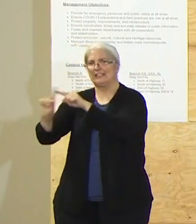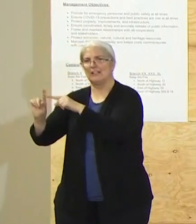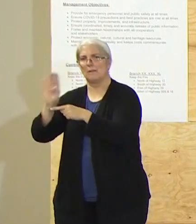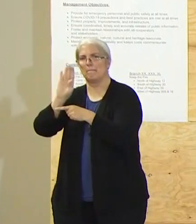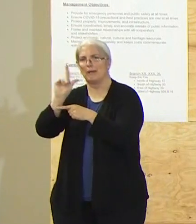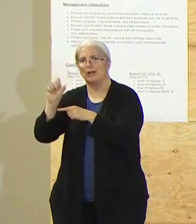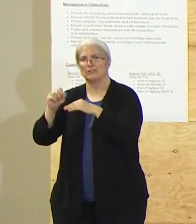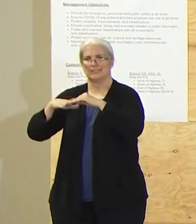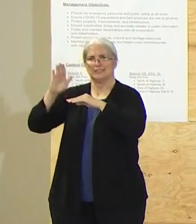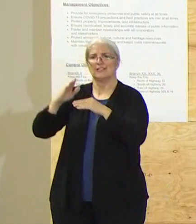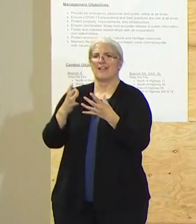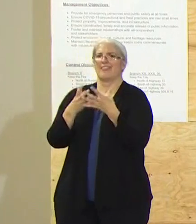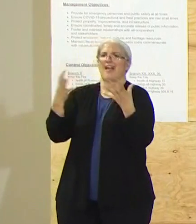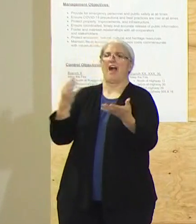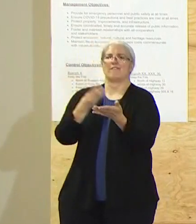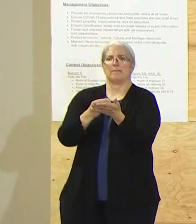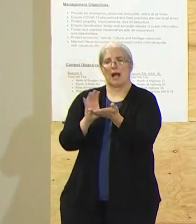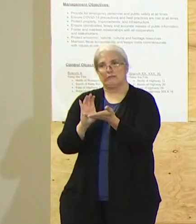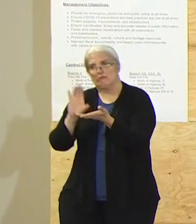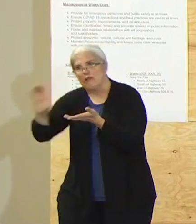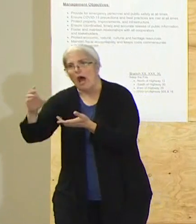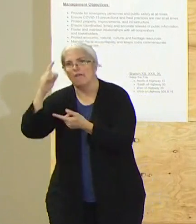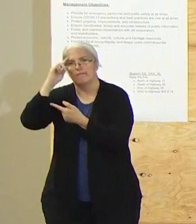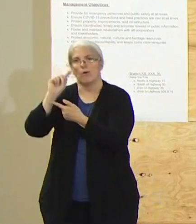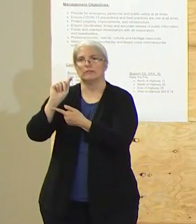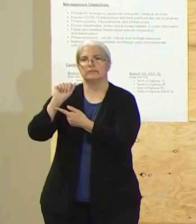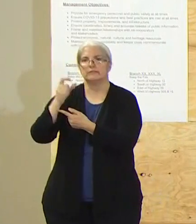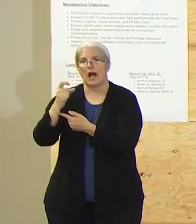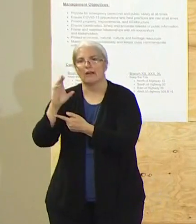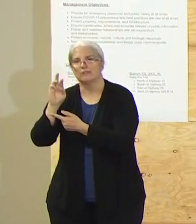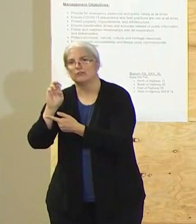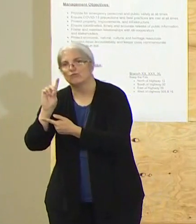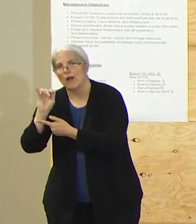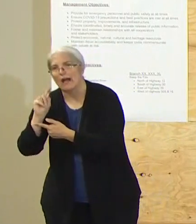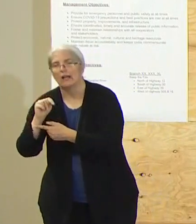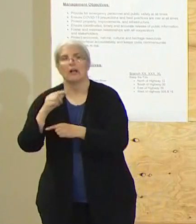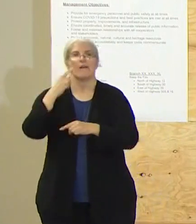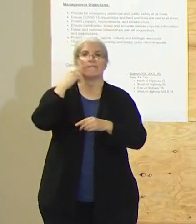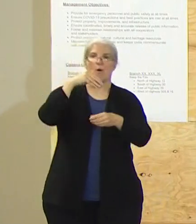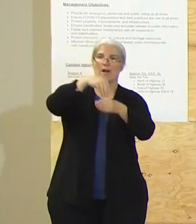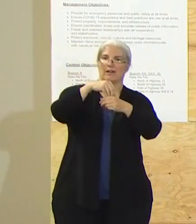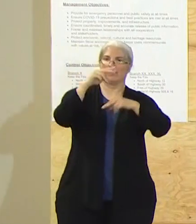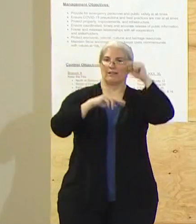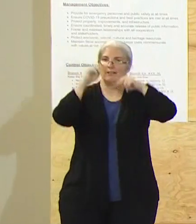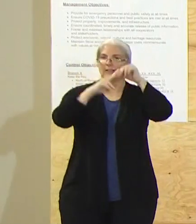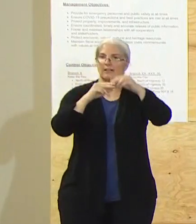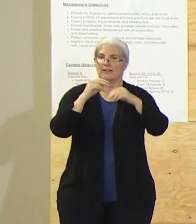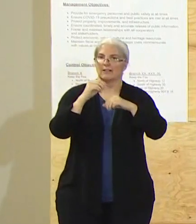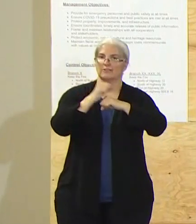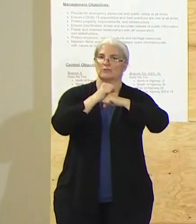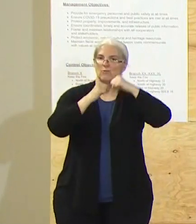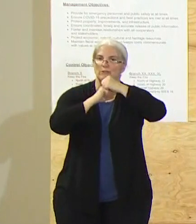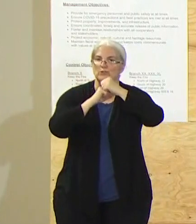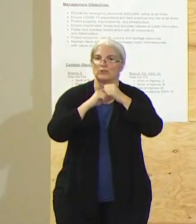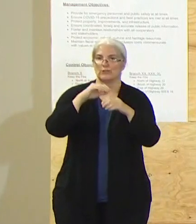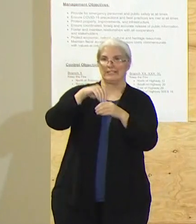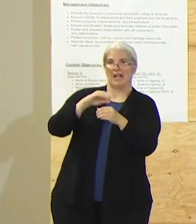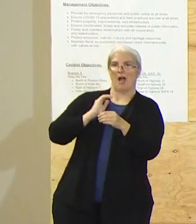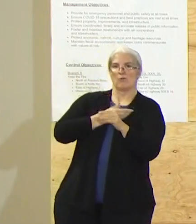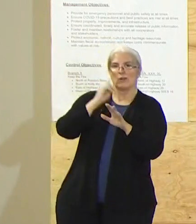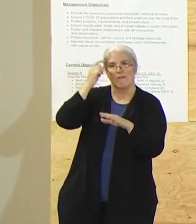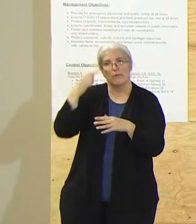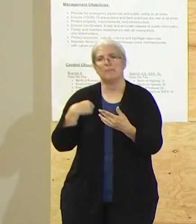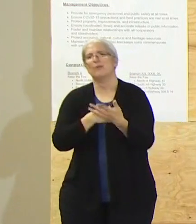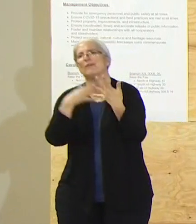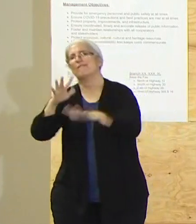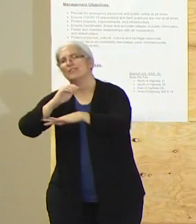infrastructure grant programs supporting local municipalities. We were more aggressive in holding people accountable to the local housing elements. We made tremendous